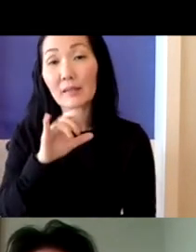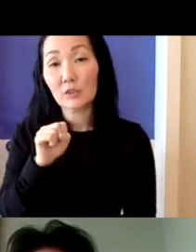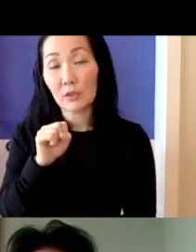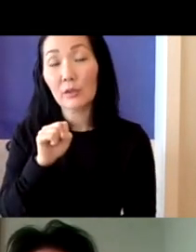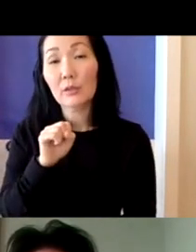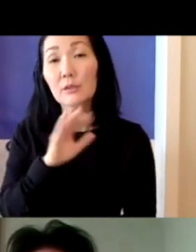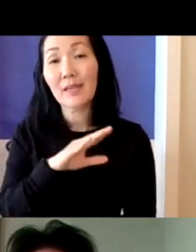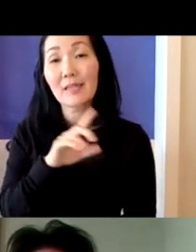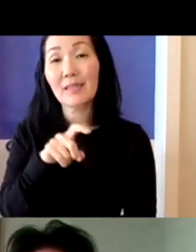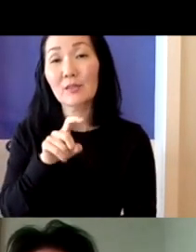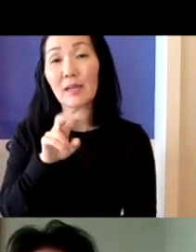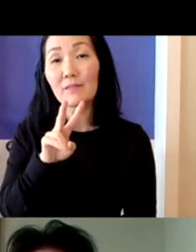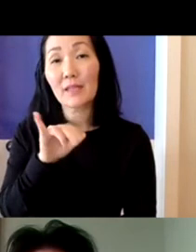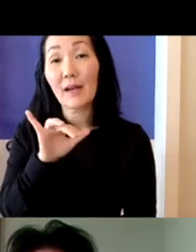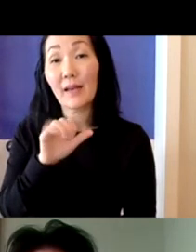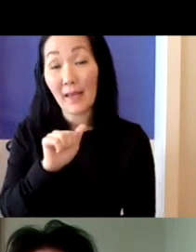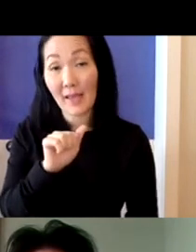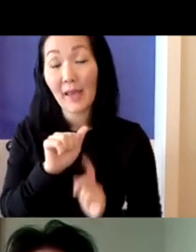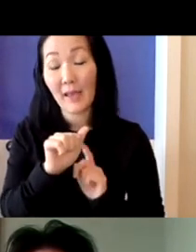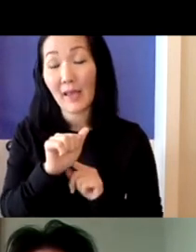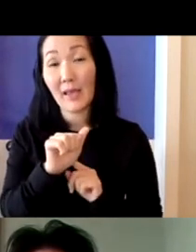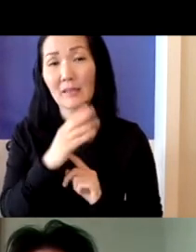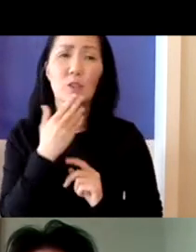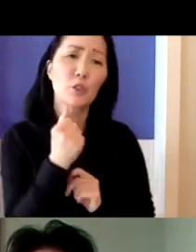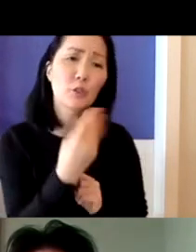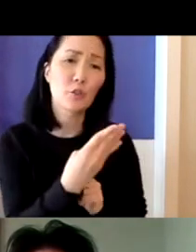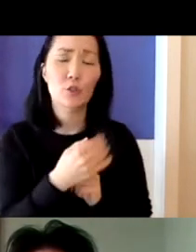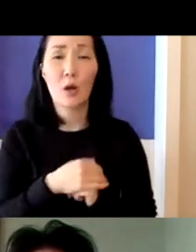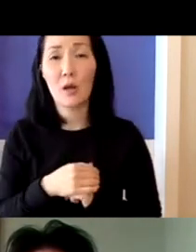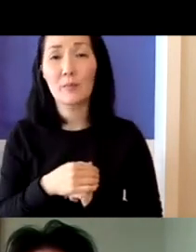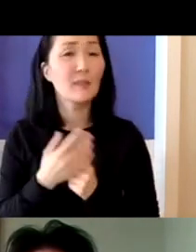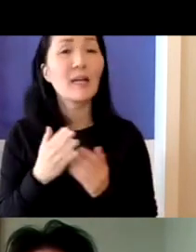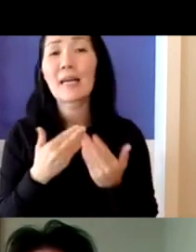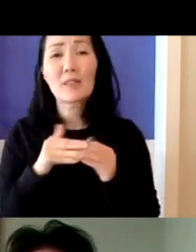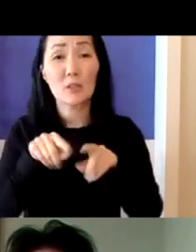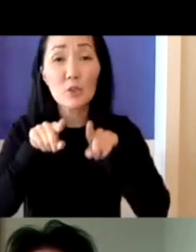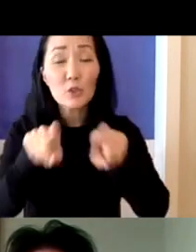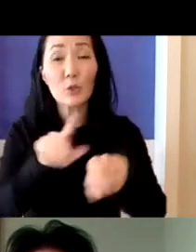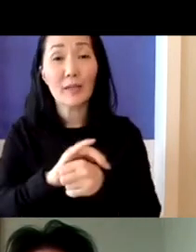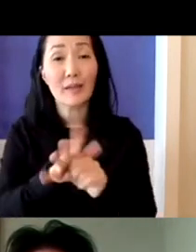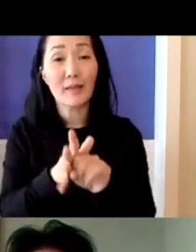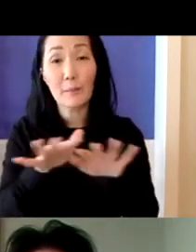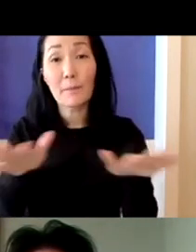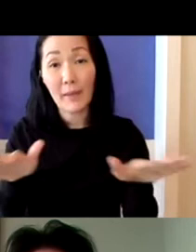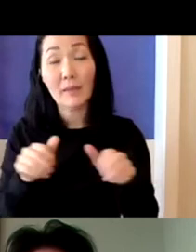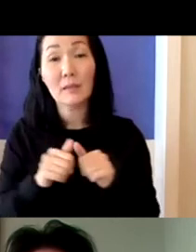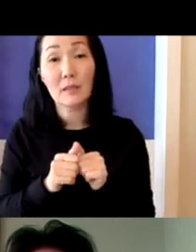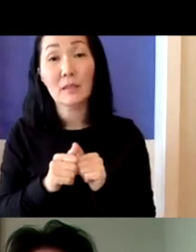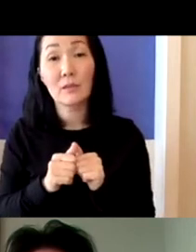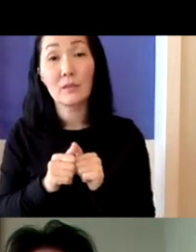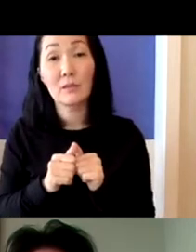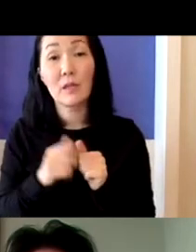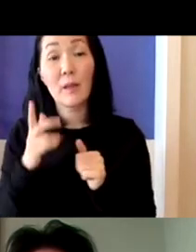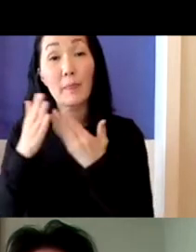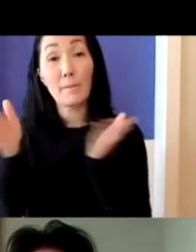know, also with the city has been in creating, you know, even in the pandemic, public spaces kind of, and, you know, taking advantage of, you know, a lot